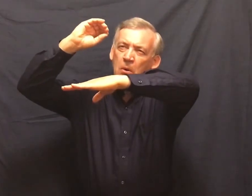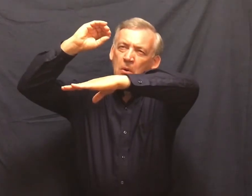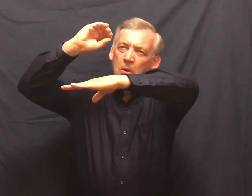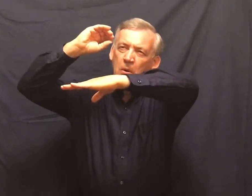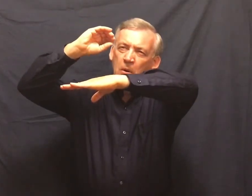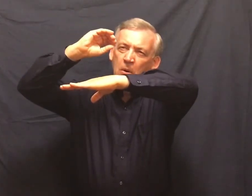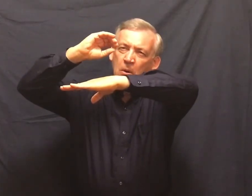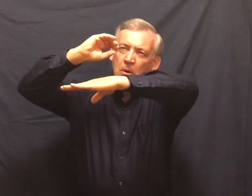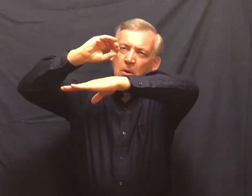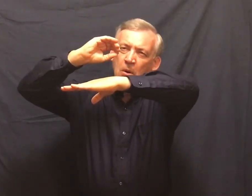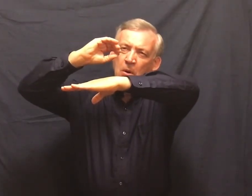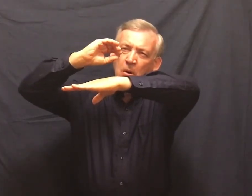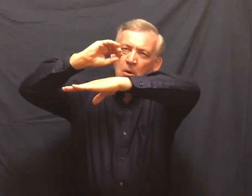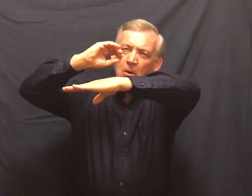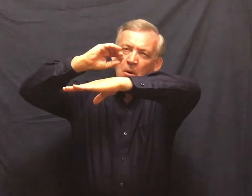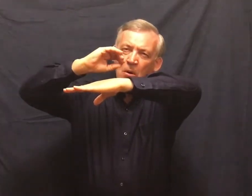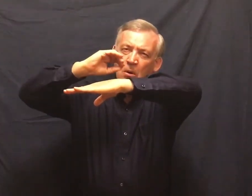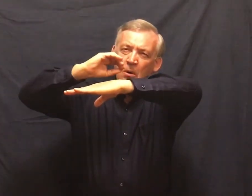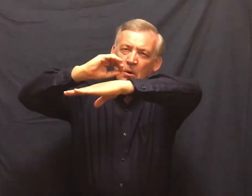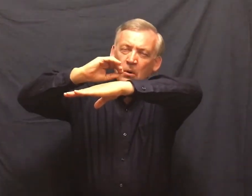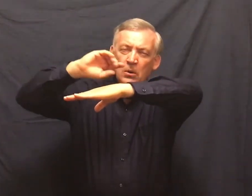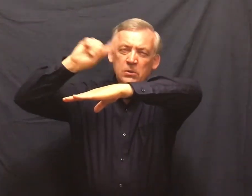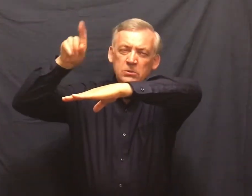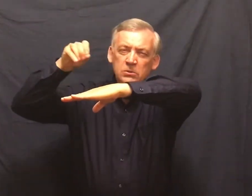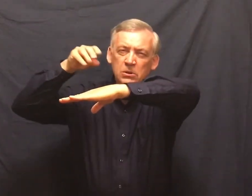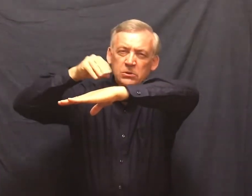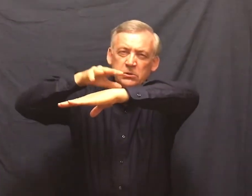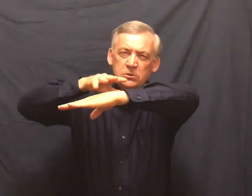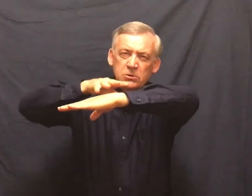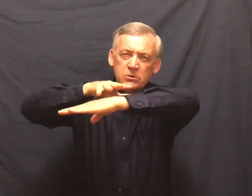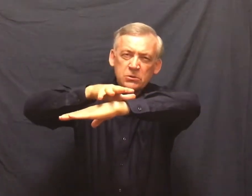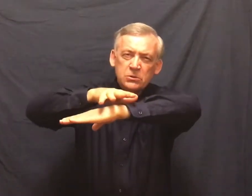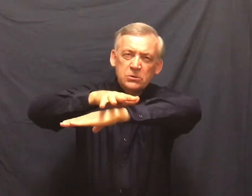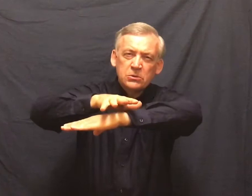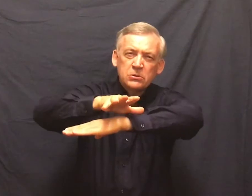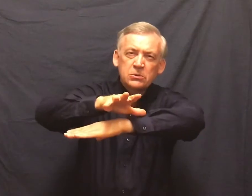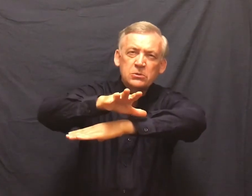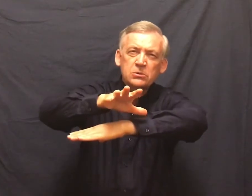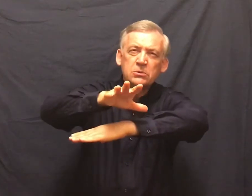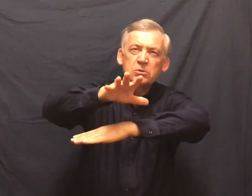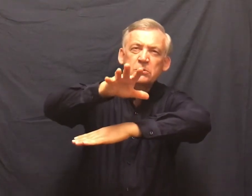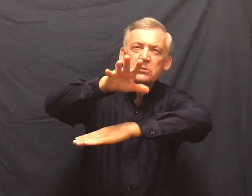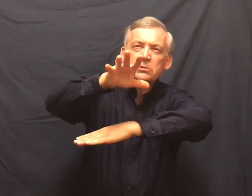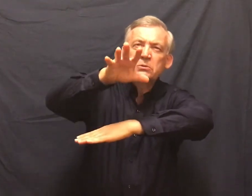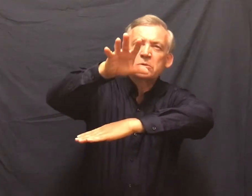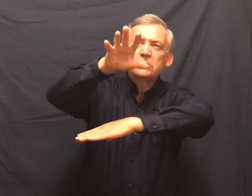Already the sun had left the valley to go climbing up the slopes of the Gablian Mountains.